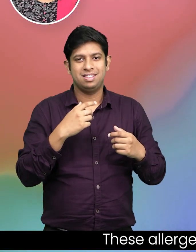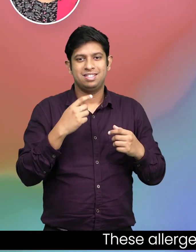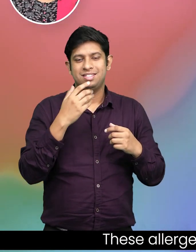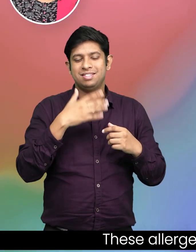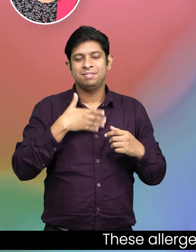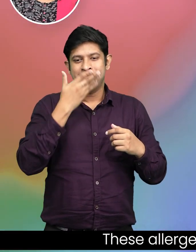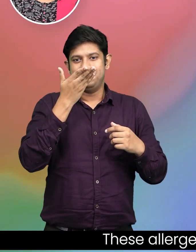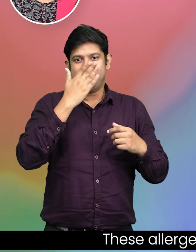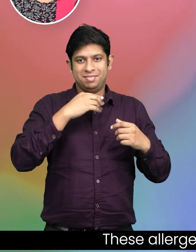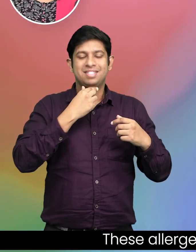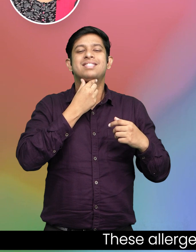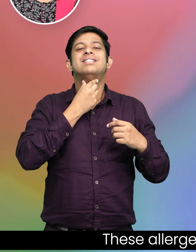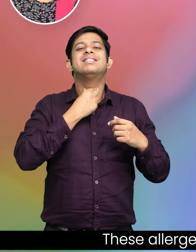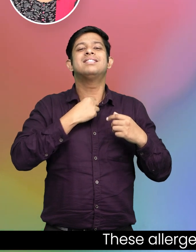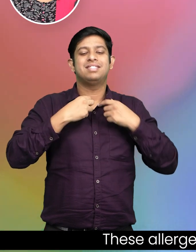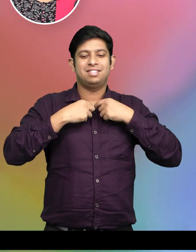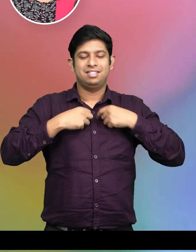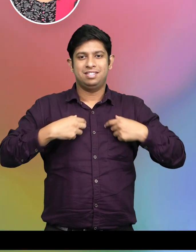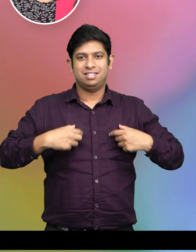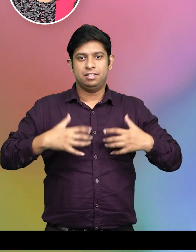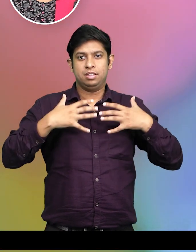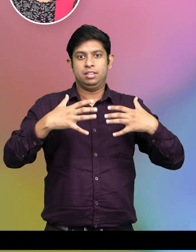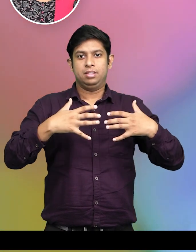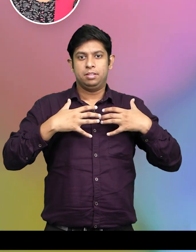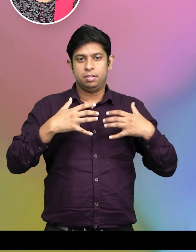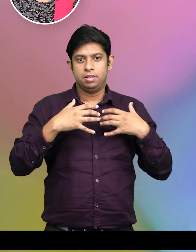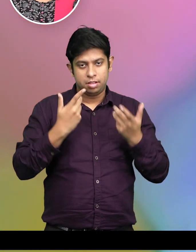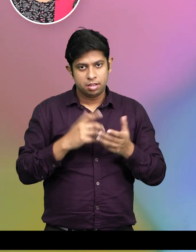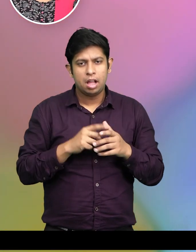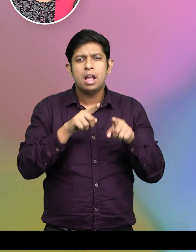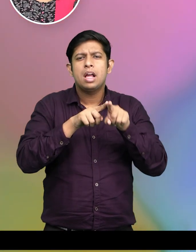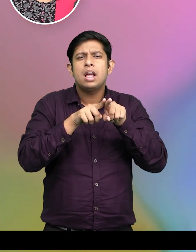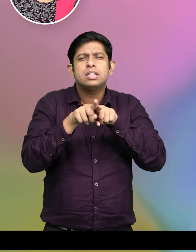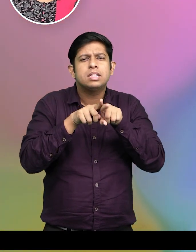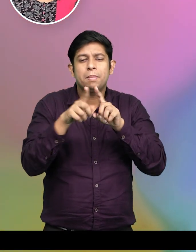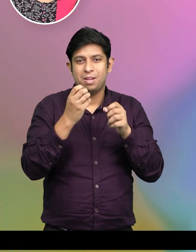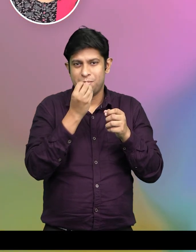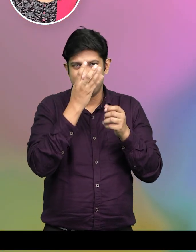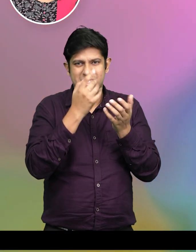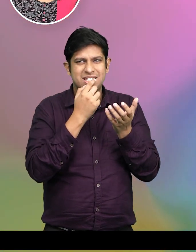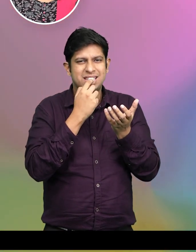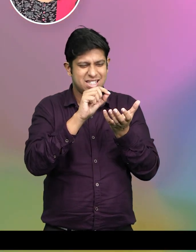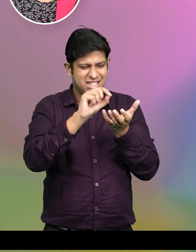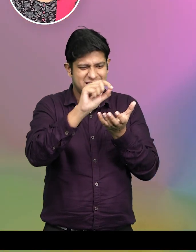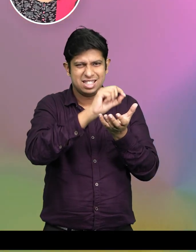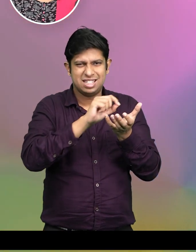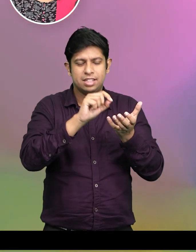allergy and asthma. Example: Parthenium.